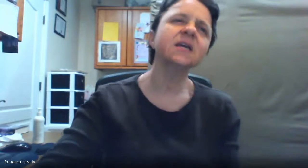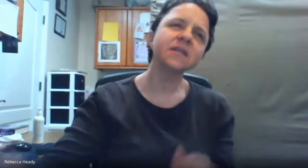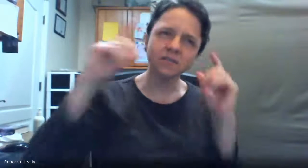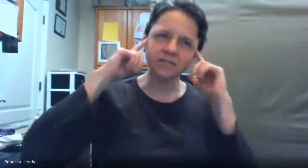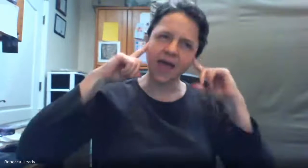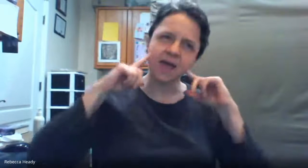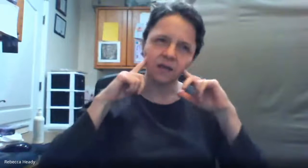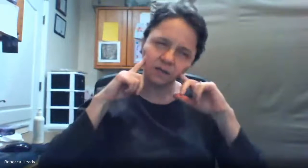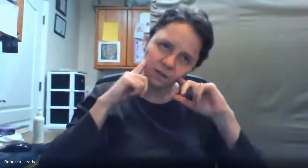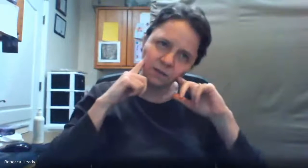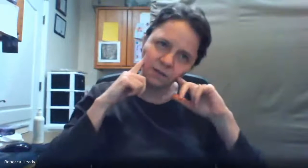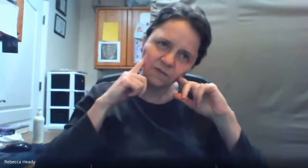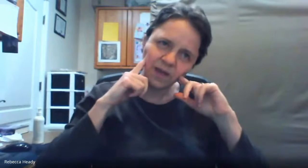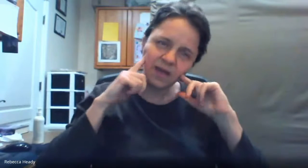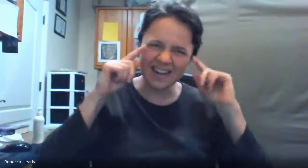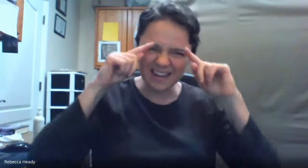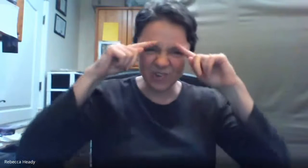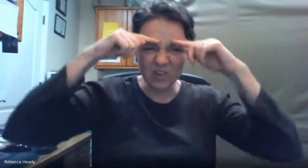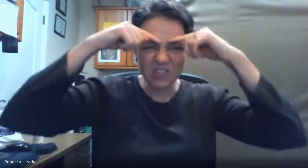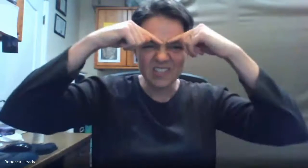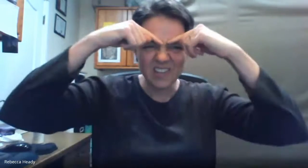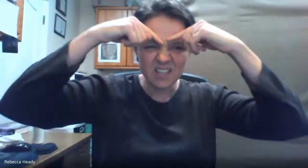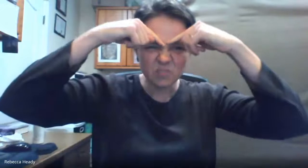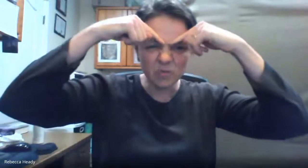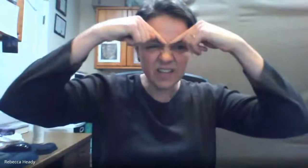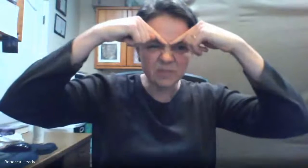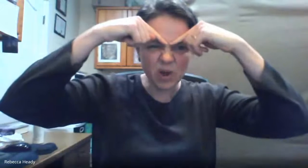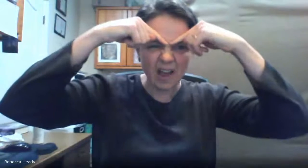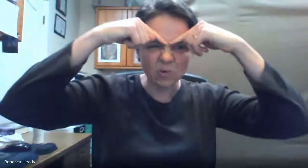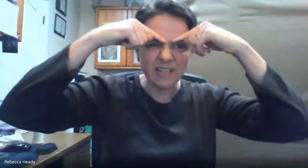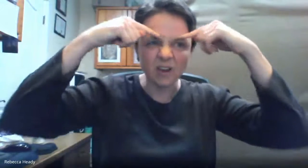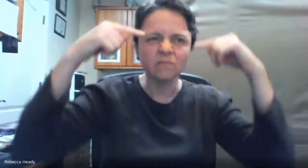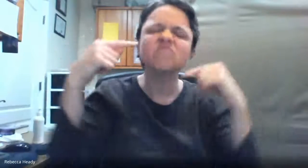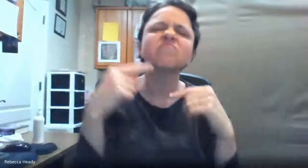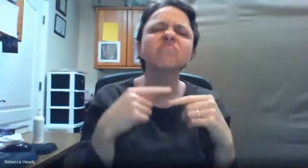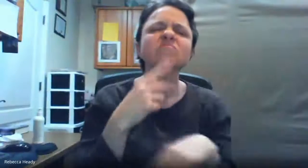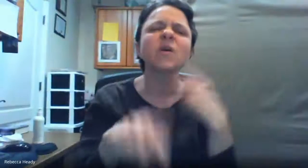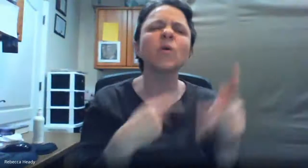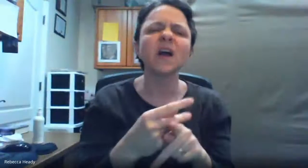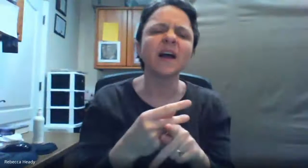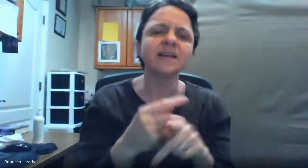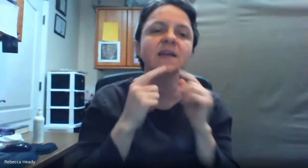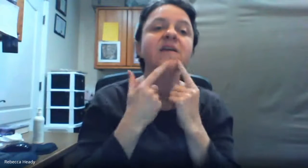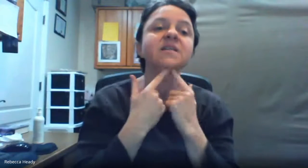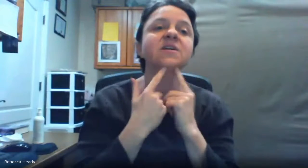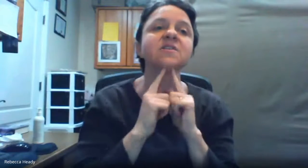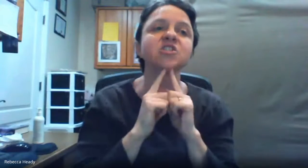He tilts his head this way and he wrinkles his brow down. What kind? And he even tilts his